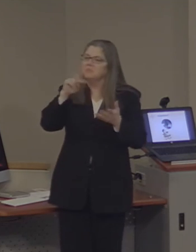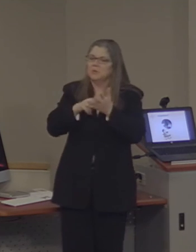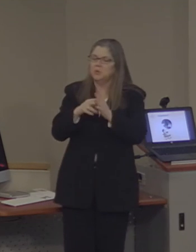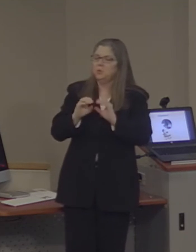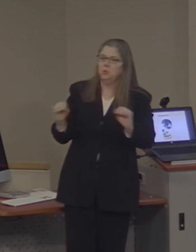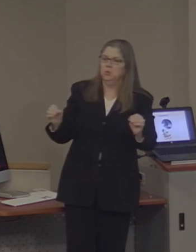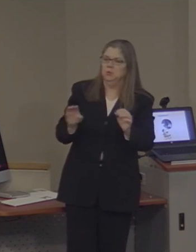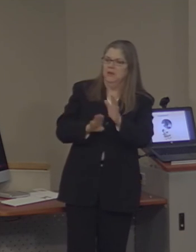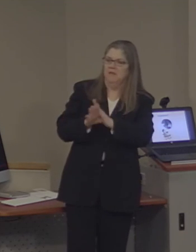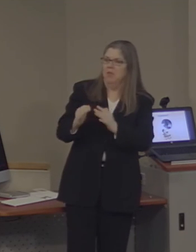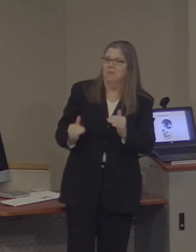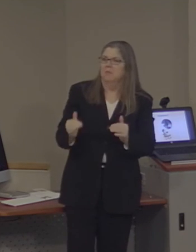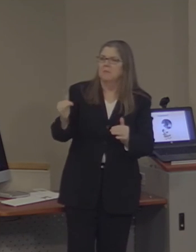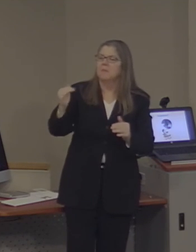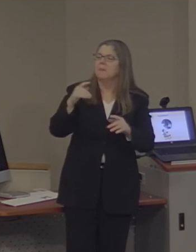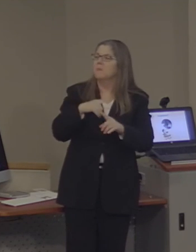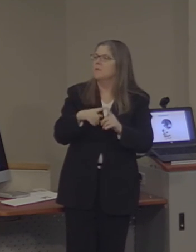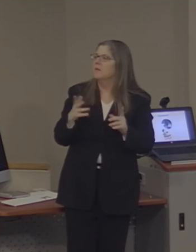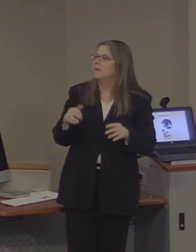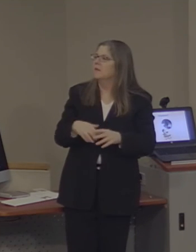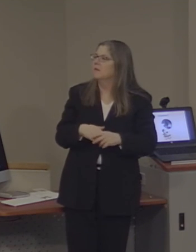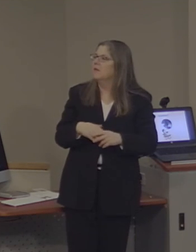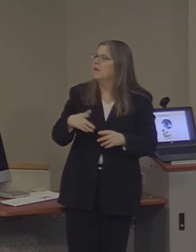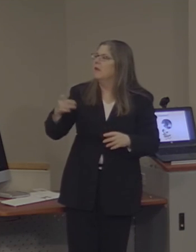But, well, let's just take perspective taking.